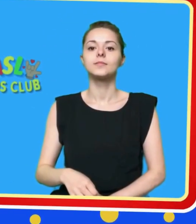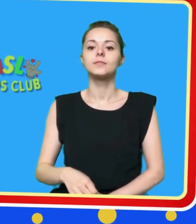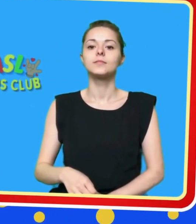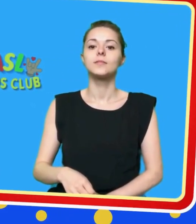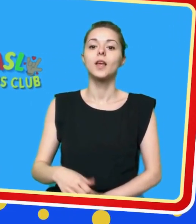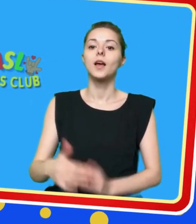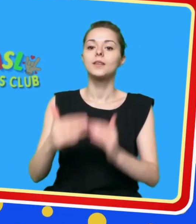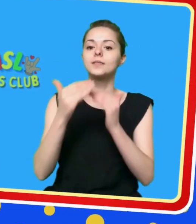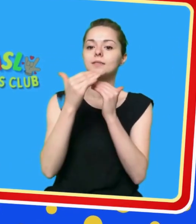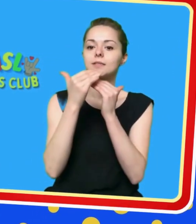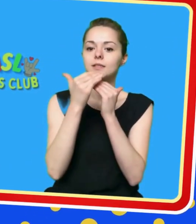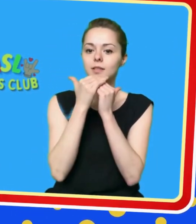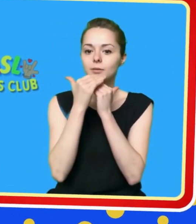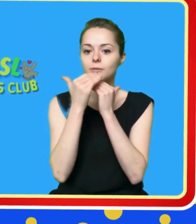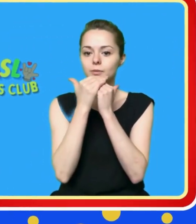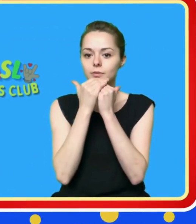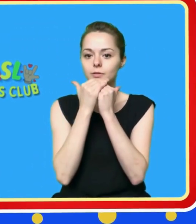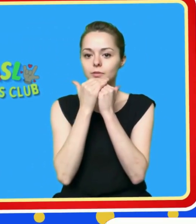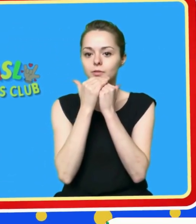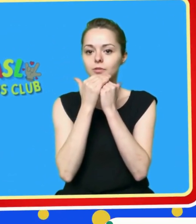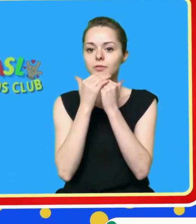Can you guess this food?